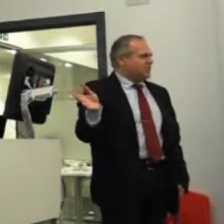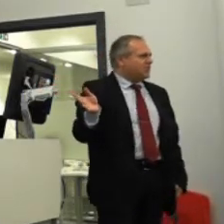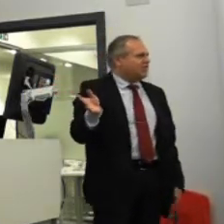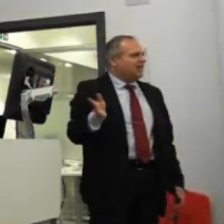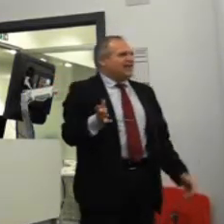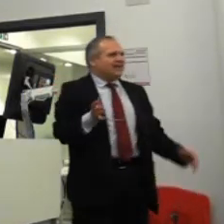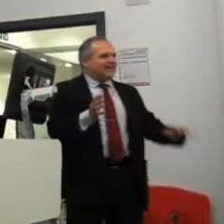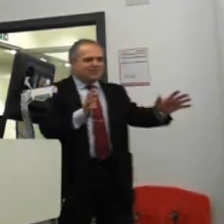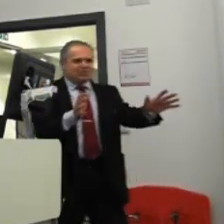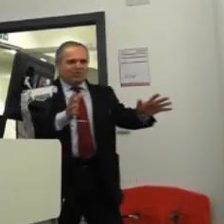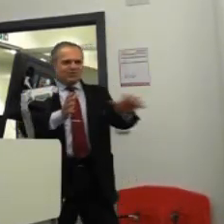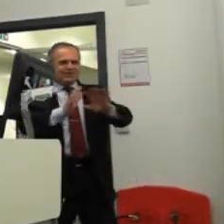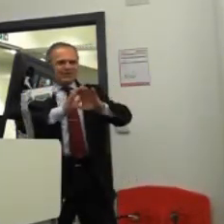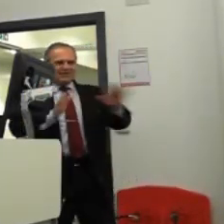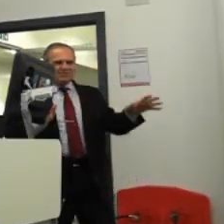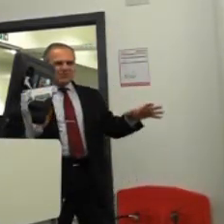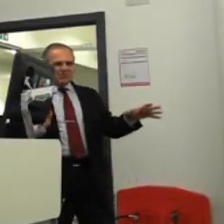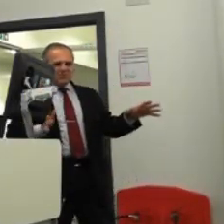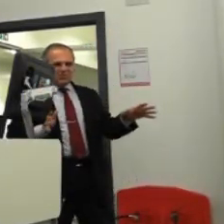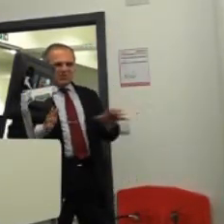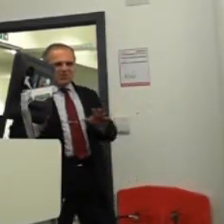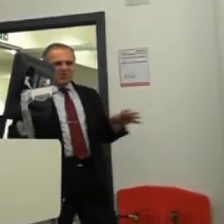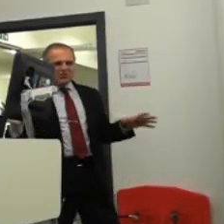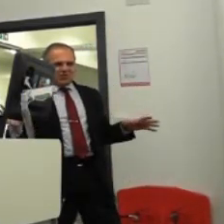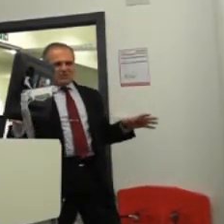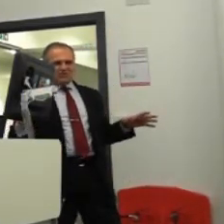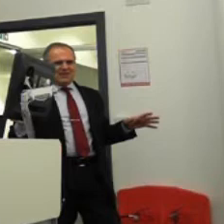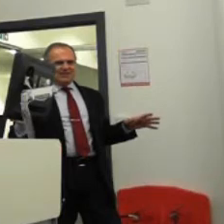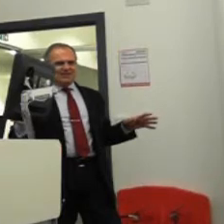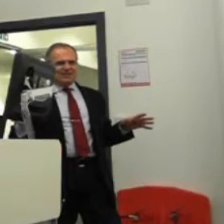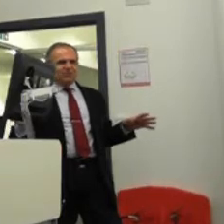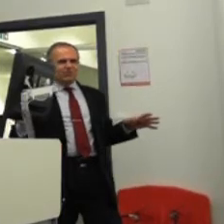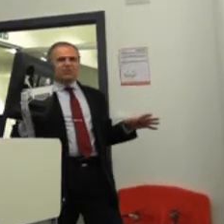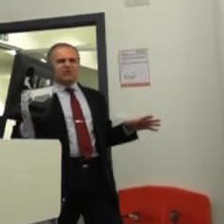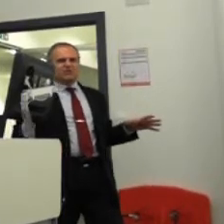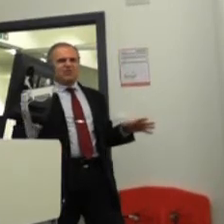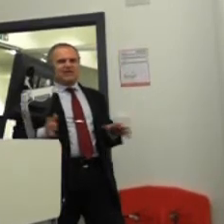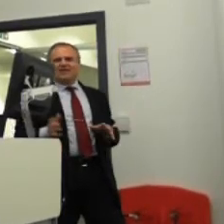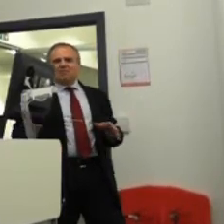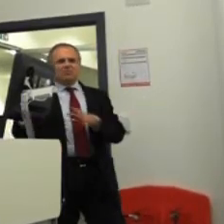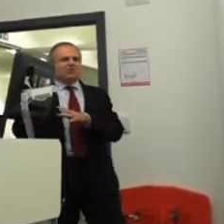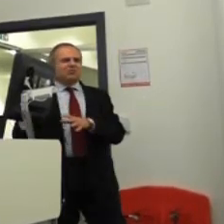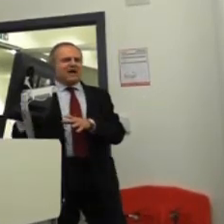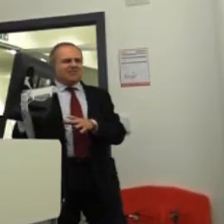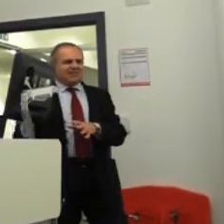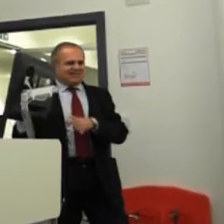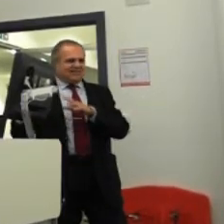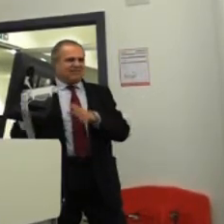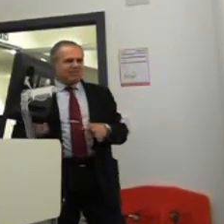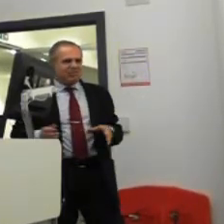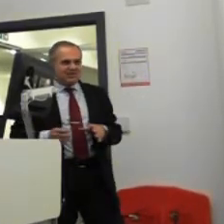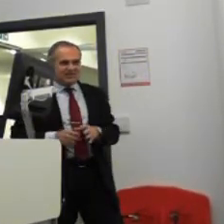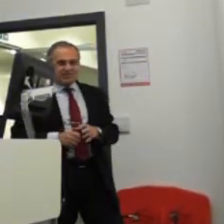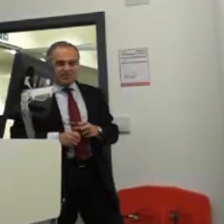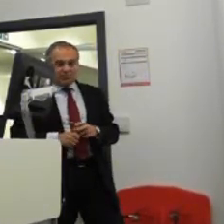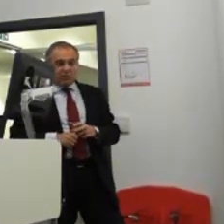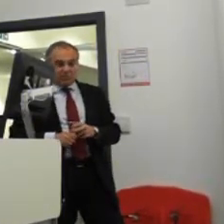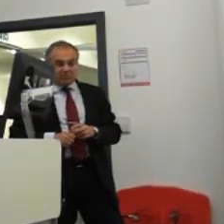people like it or not the majority of people use windows like they know unix where putting two cameras and even four is not a problem